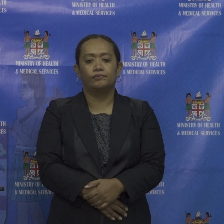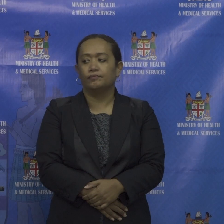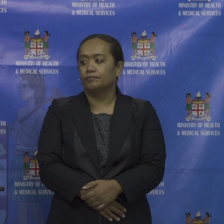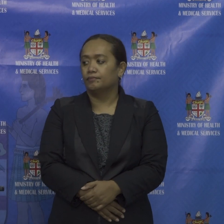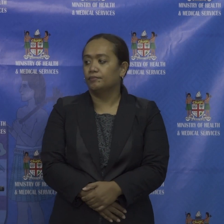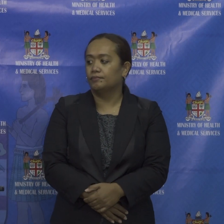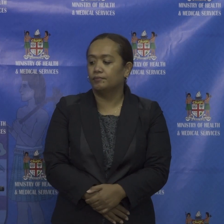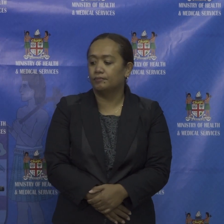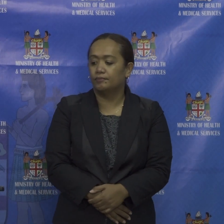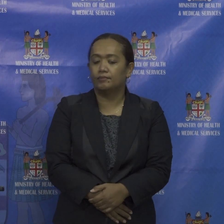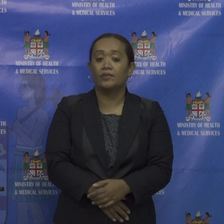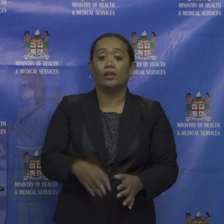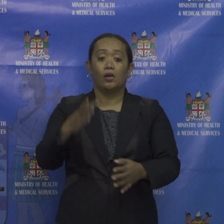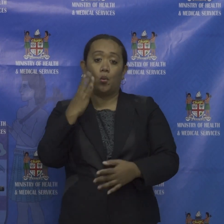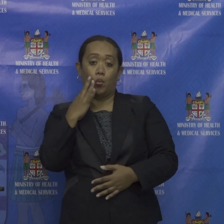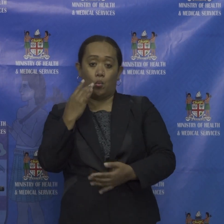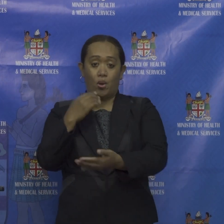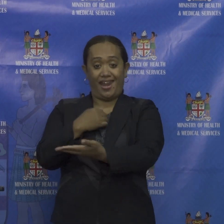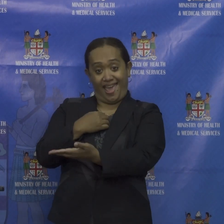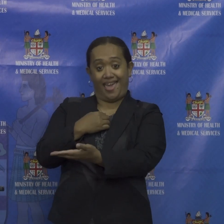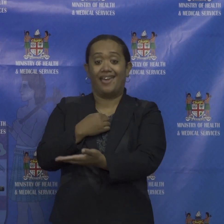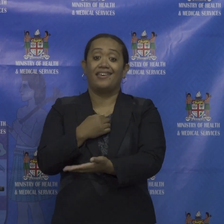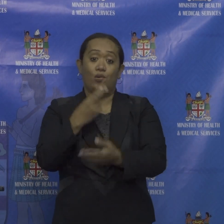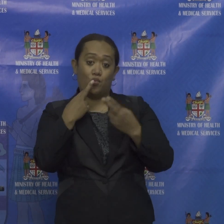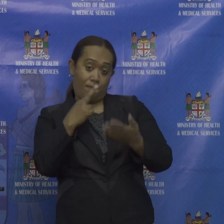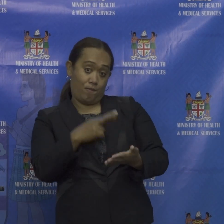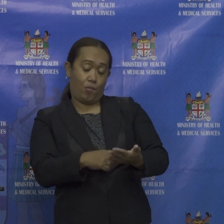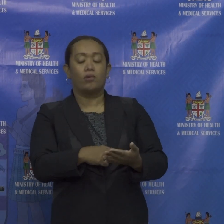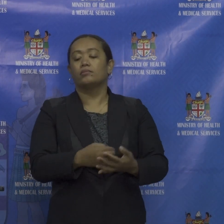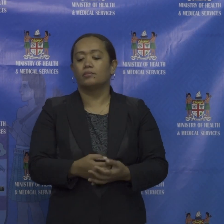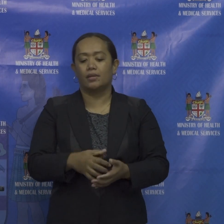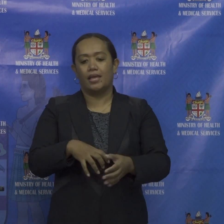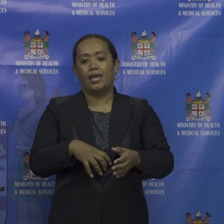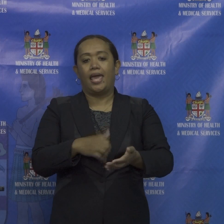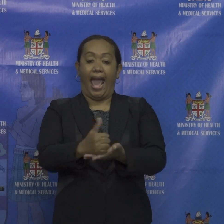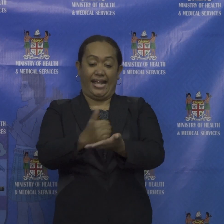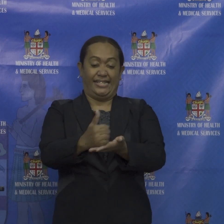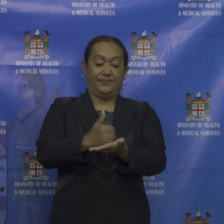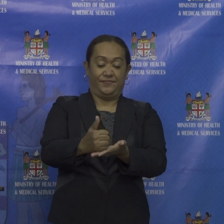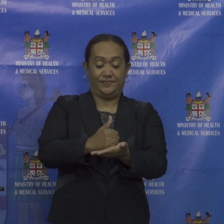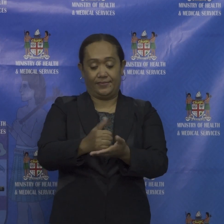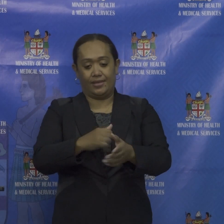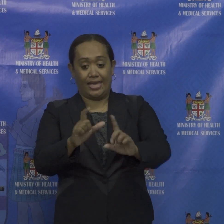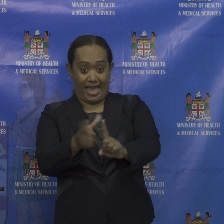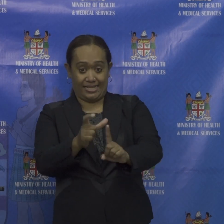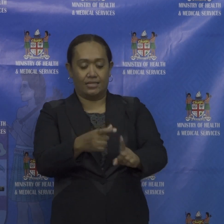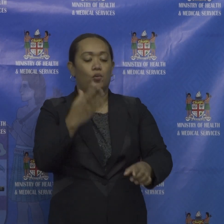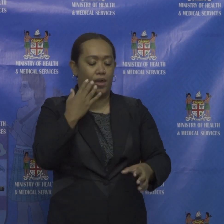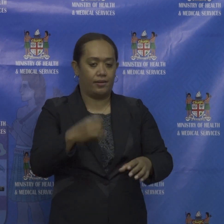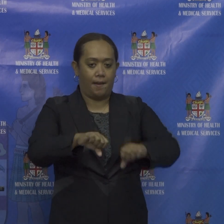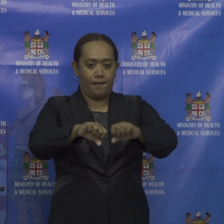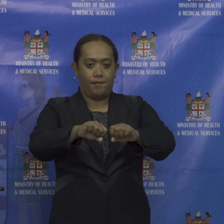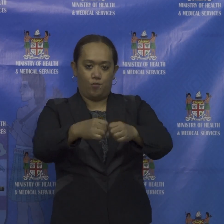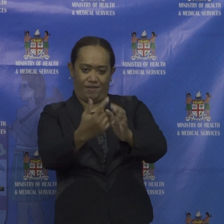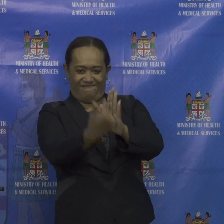So when I report the cases that we have left, active cases in isolation, that's when I break it down. So we've